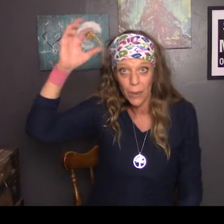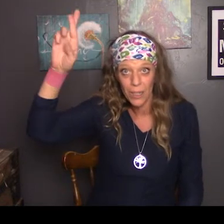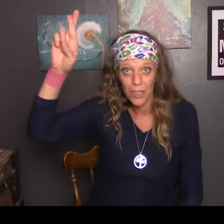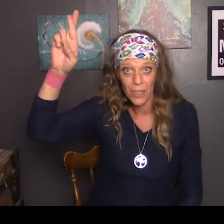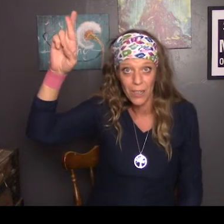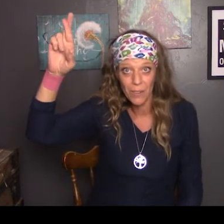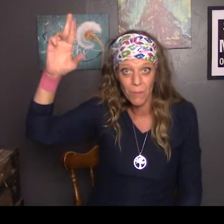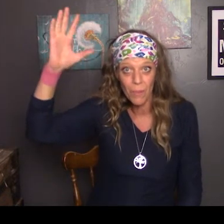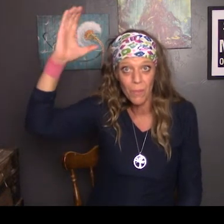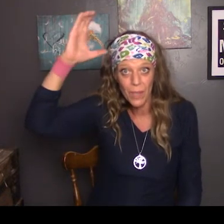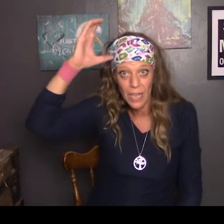computer,